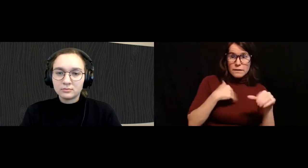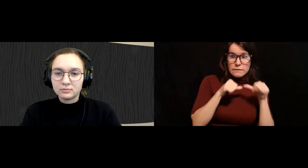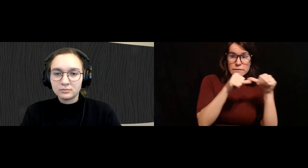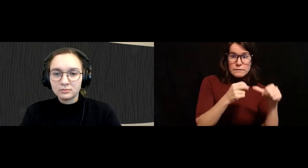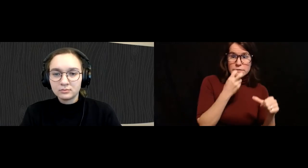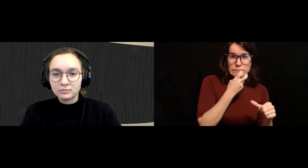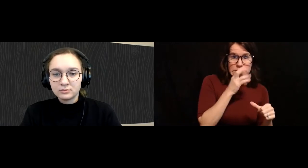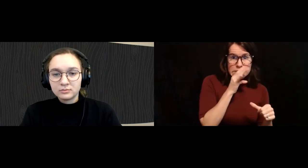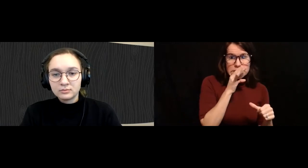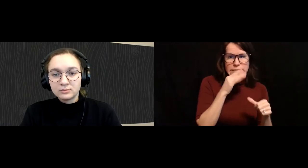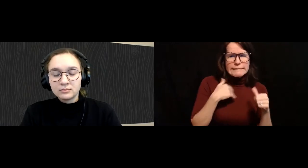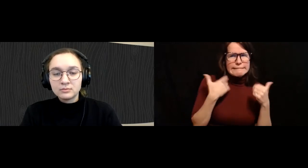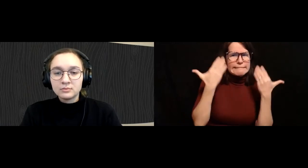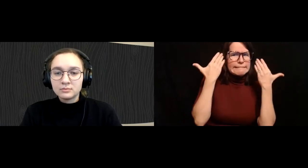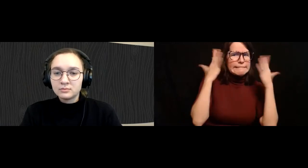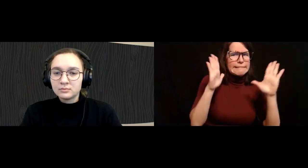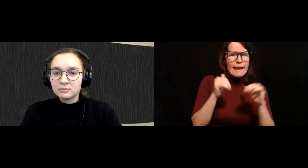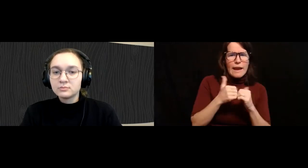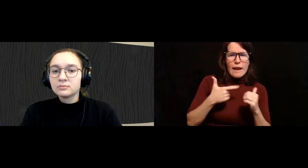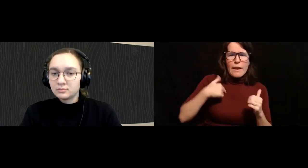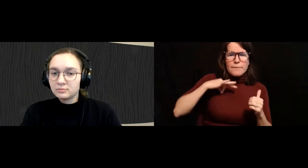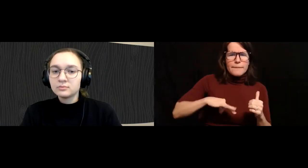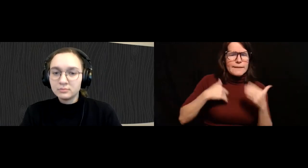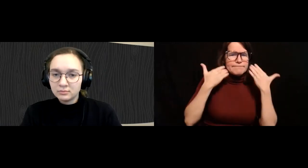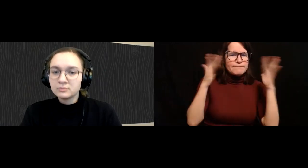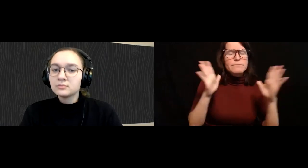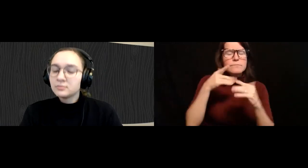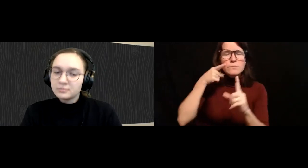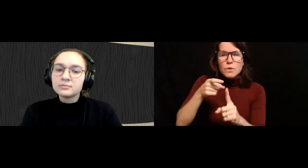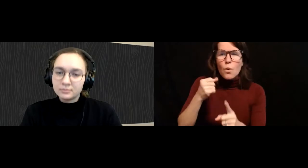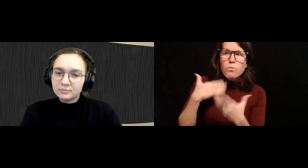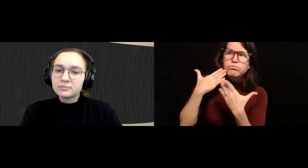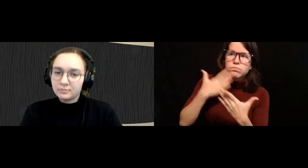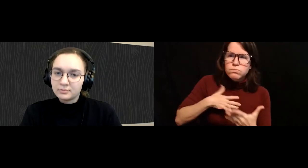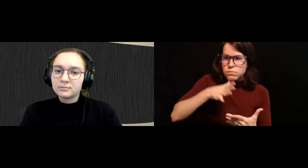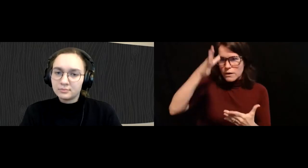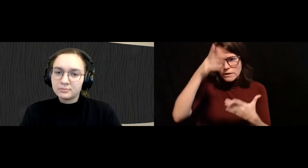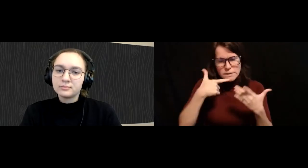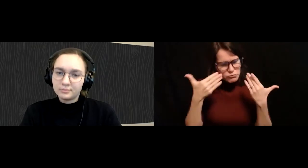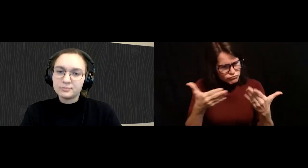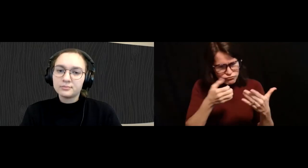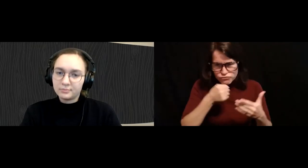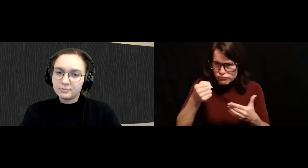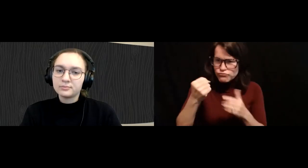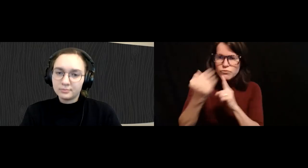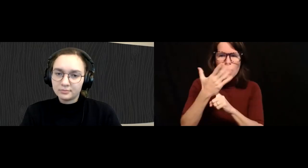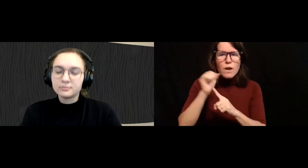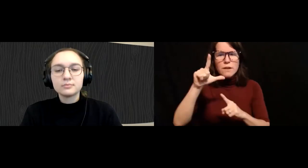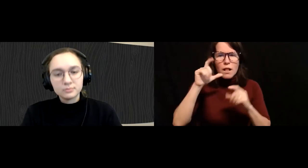Language. If I had continued in an oral program, Lord knows how well I would have turned out or how much I would have learned. But they did put